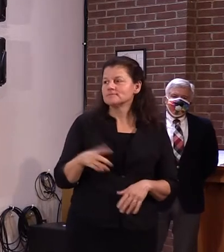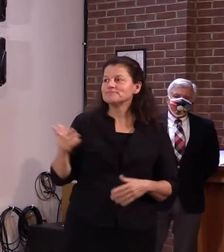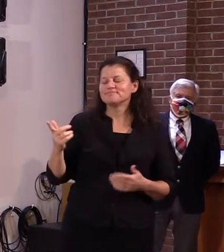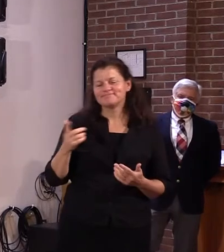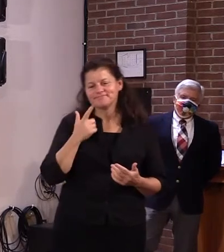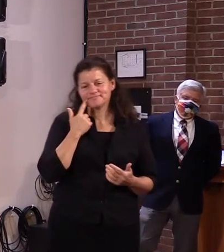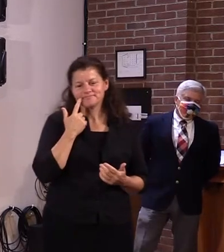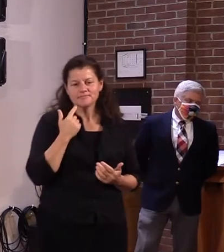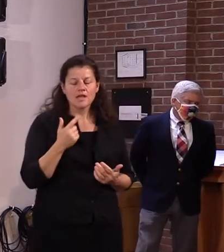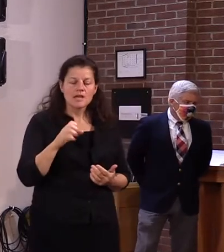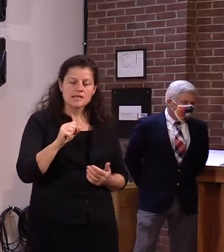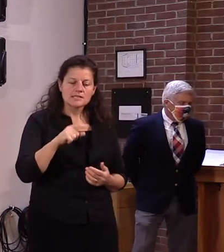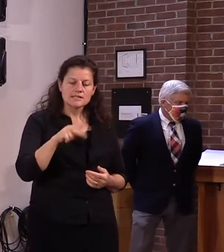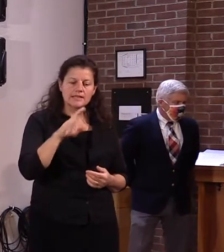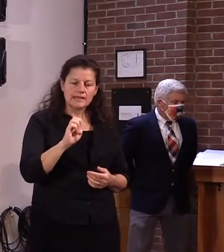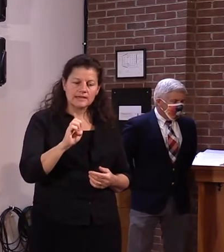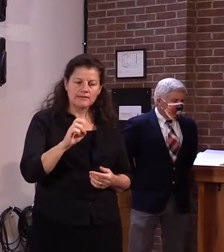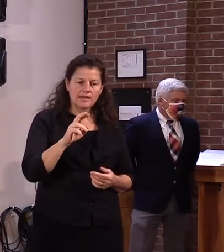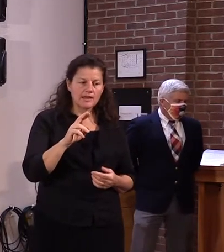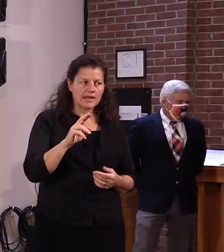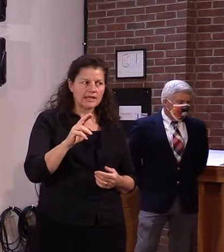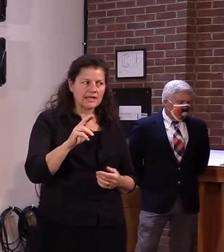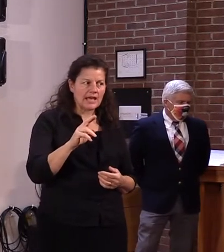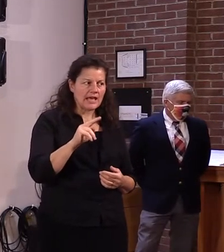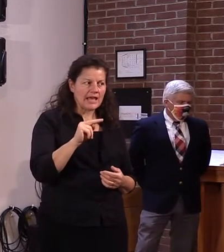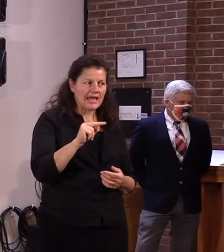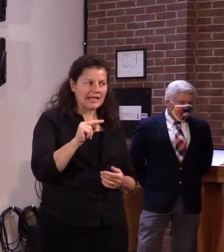Steve, any KTV?